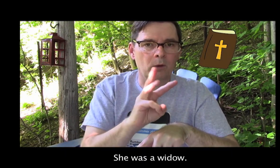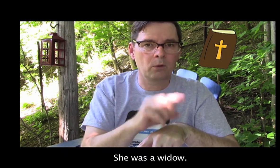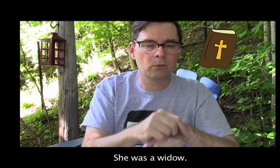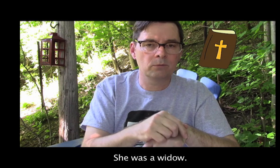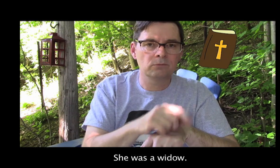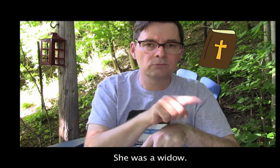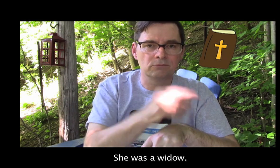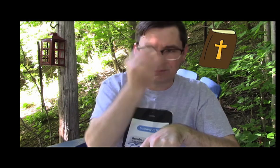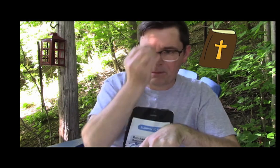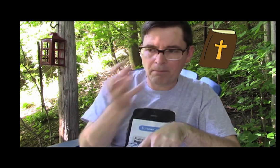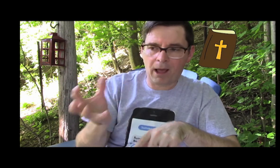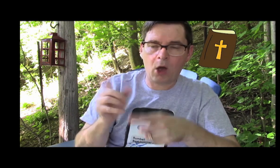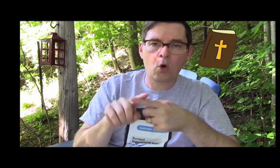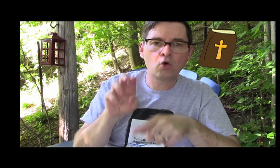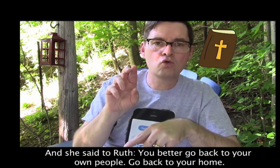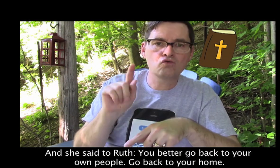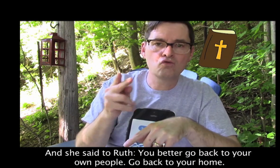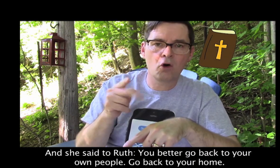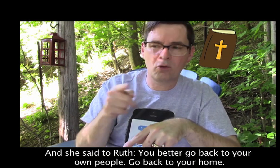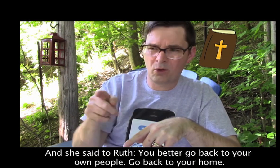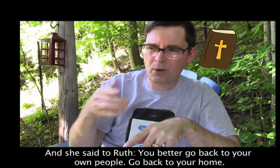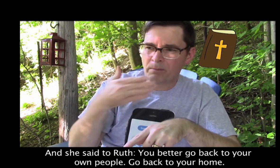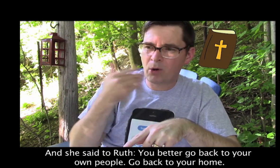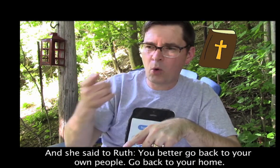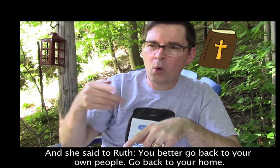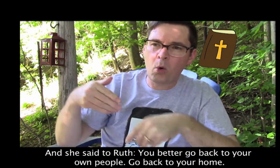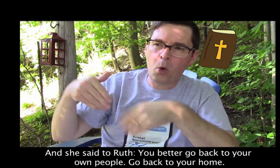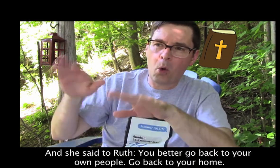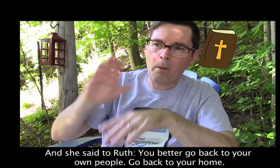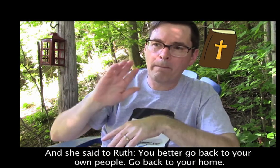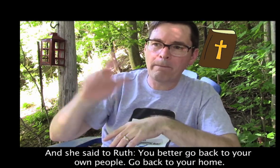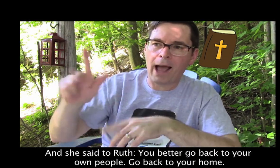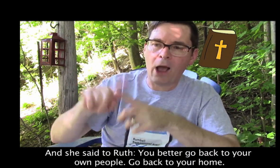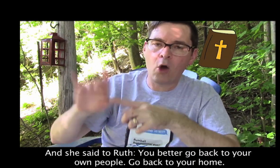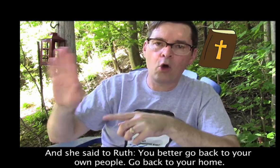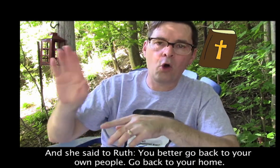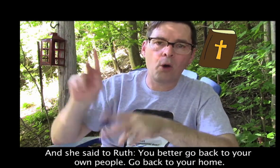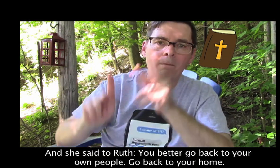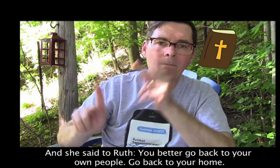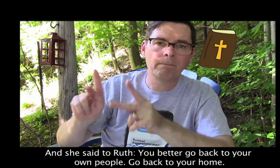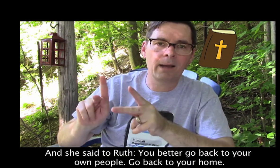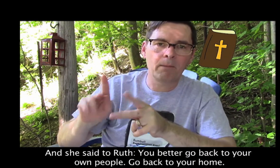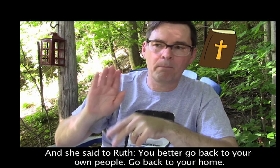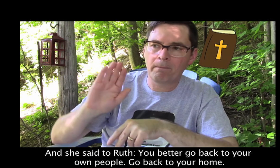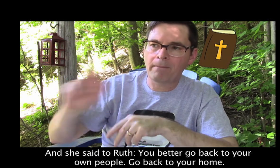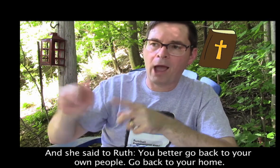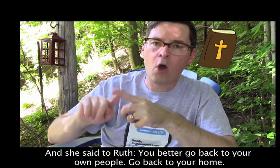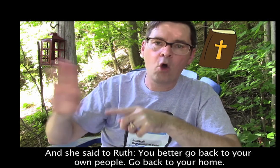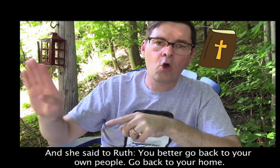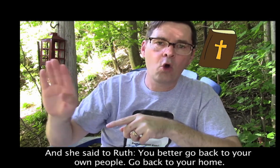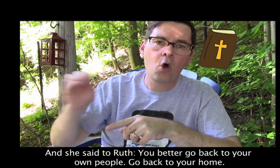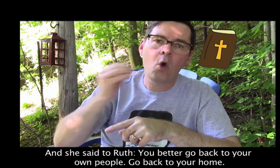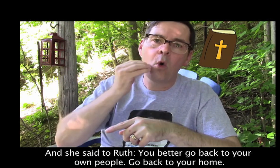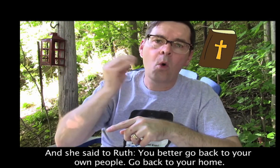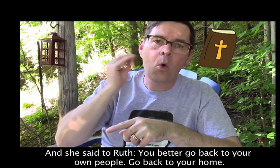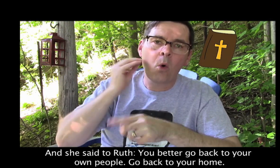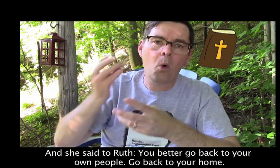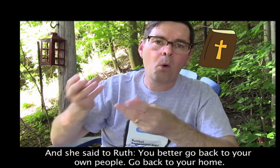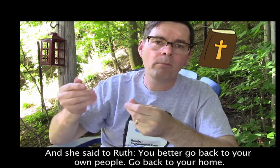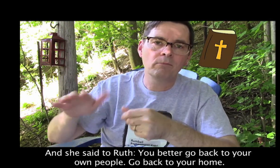widow. And she said to Ruth, "Ruth, you better go back to your own people. Go back to your home, to